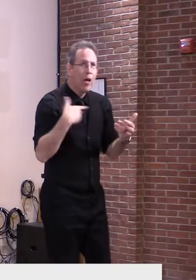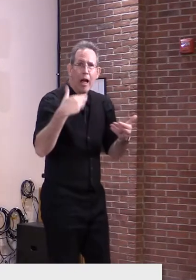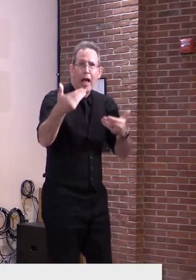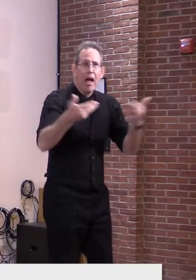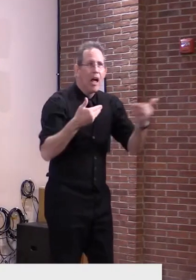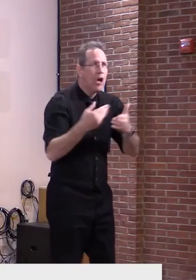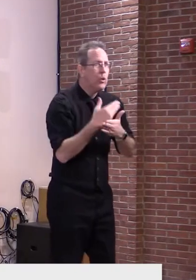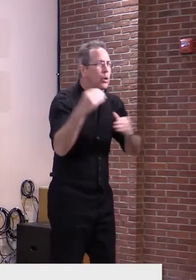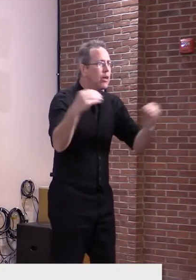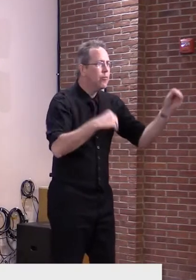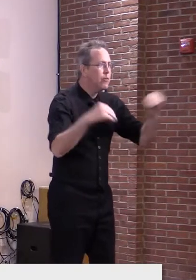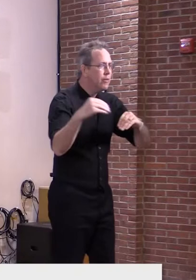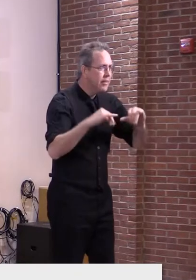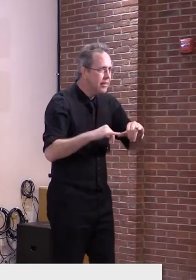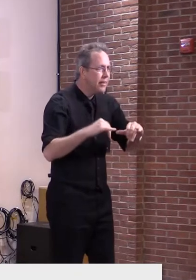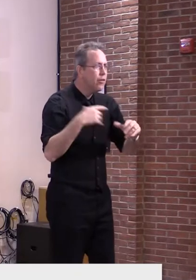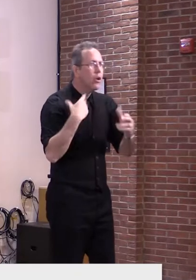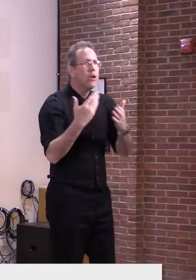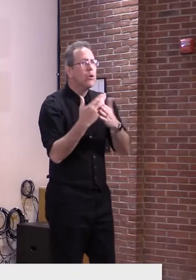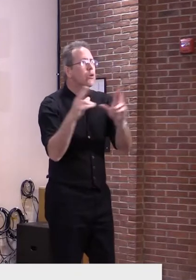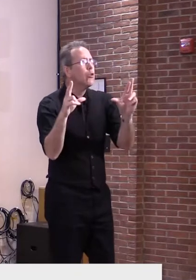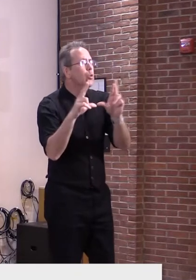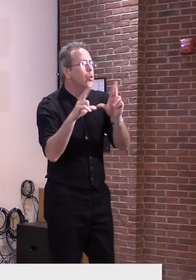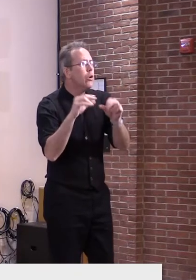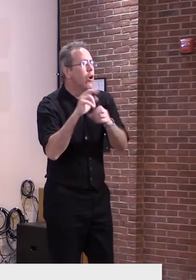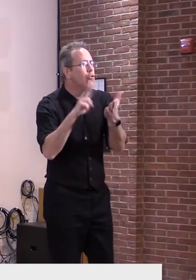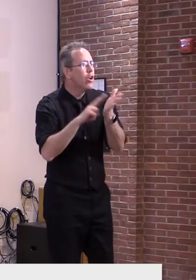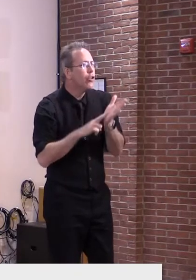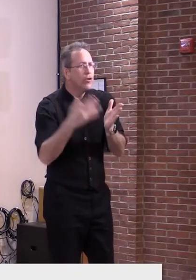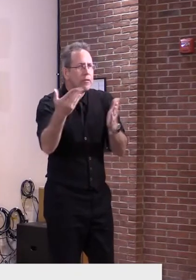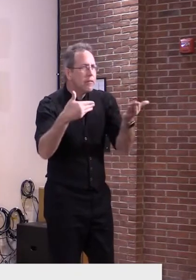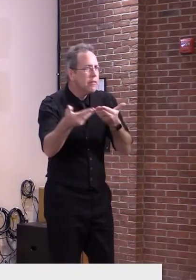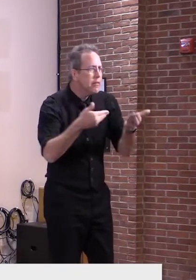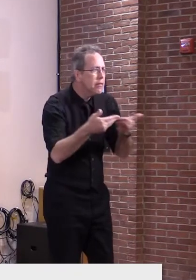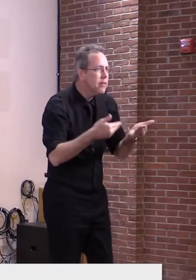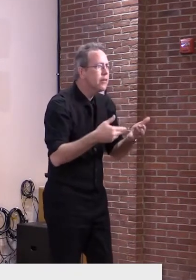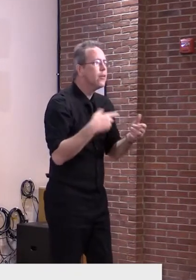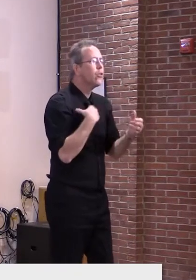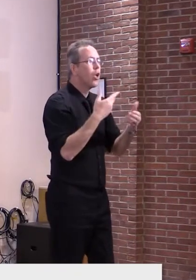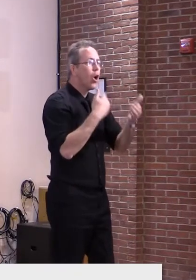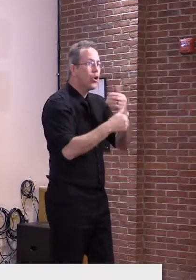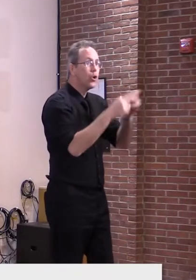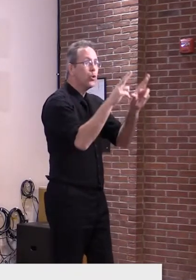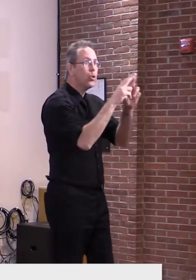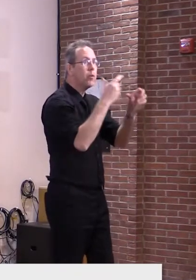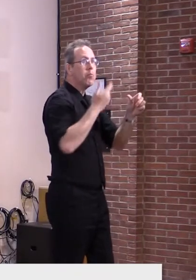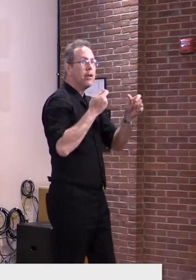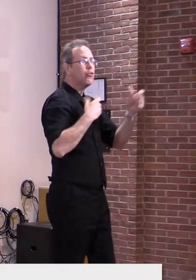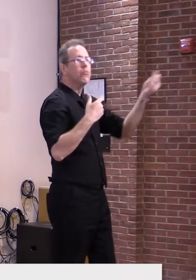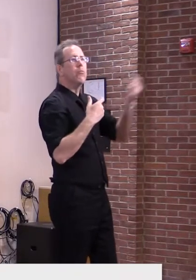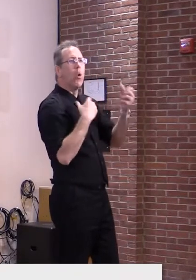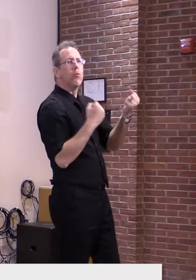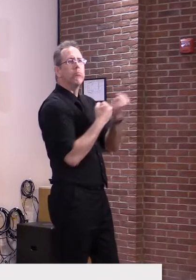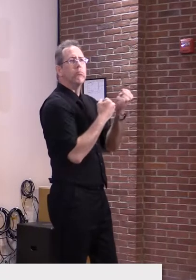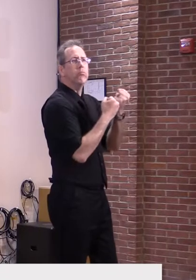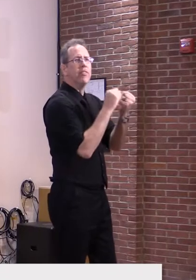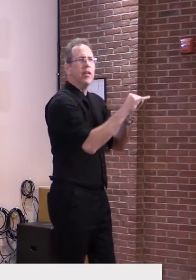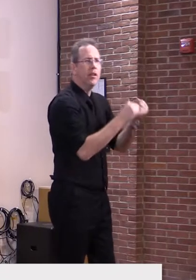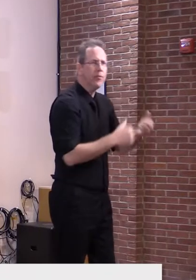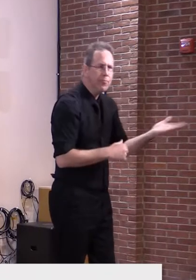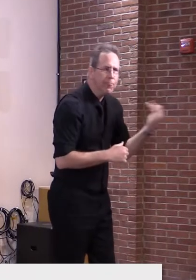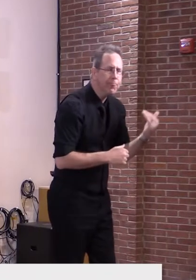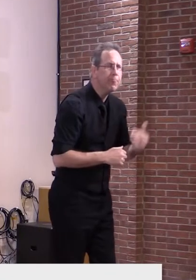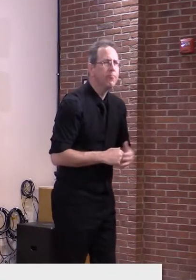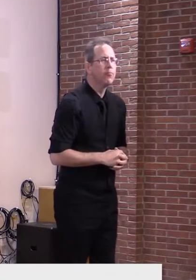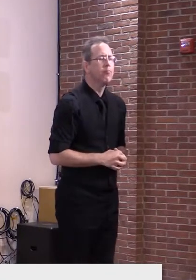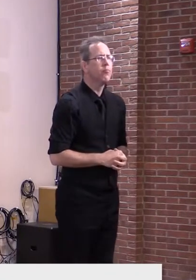contract, by union contract, they have to come under the union pension plan and the retiree benefits. And